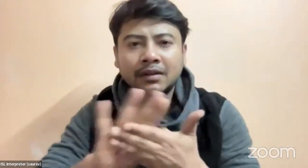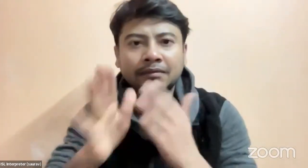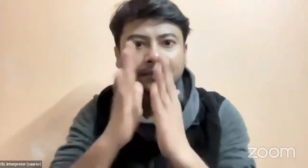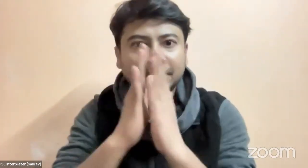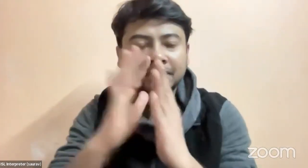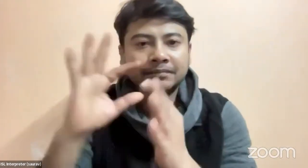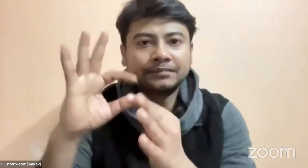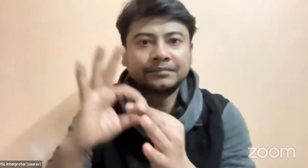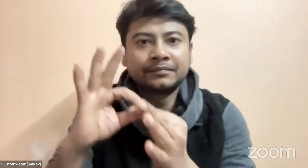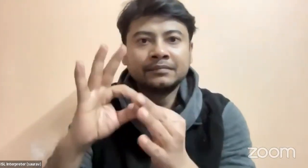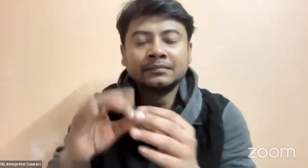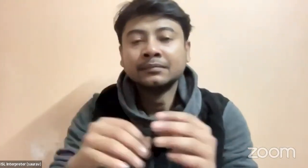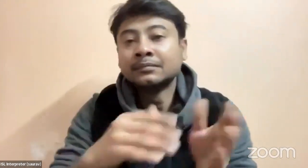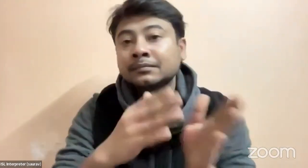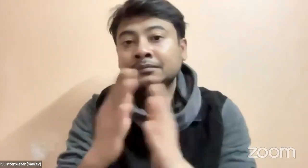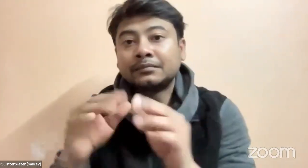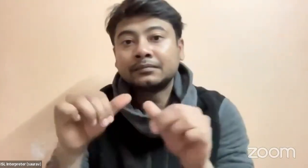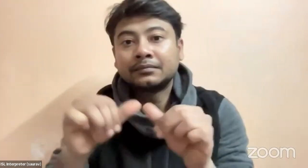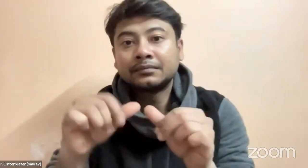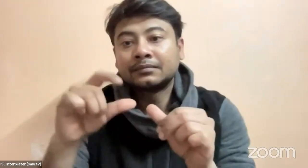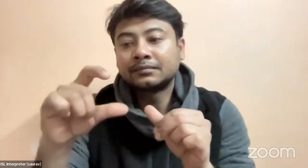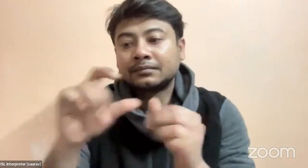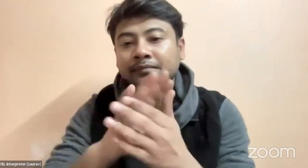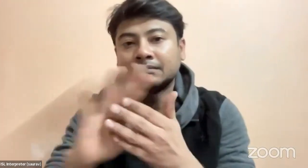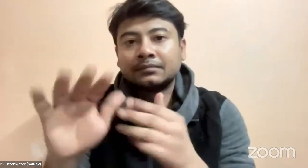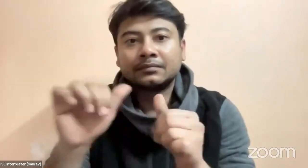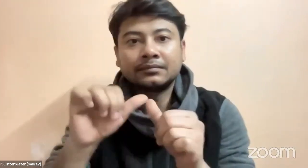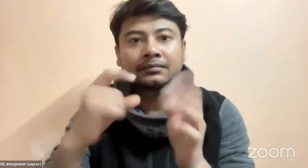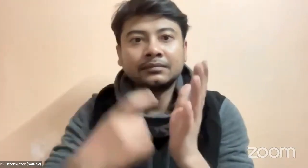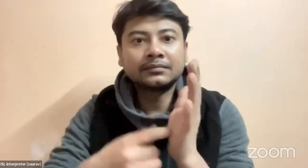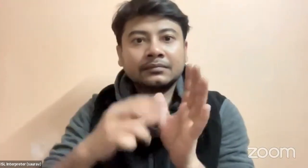means activity or our conduct.